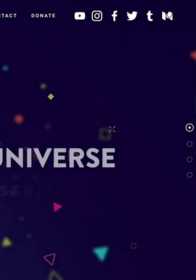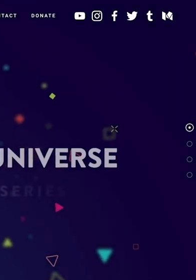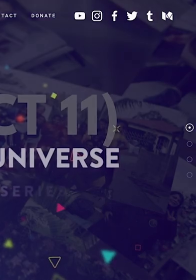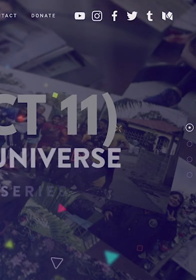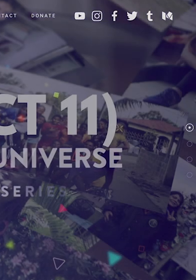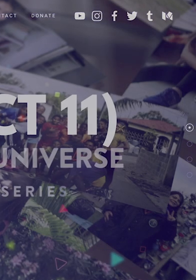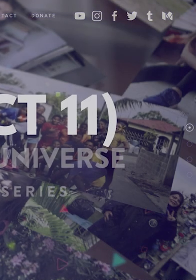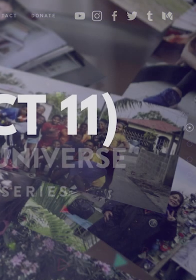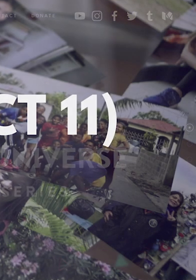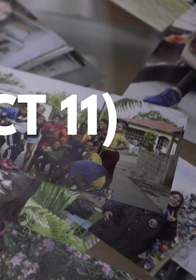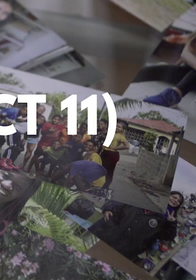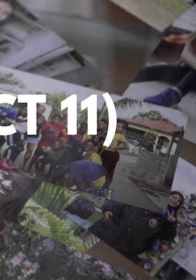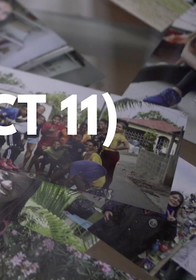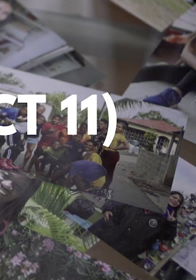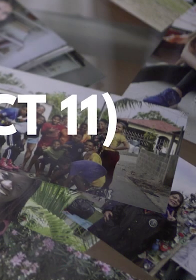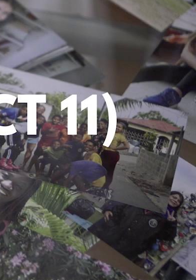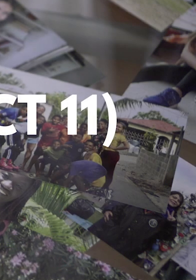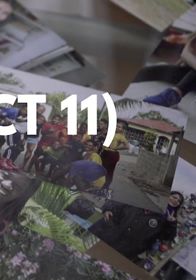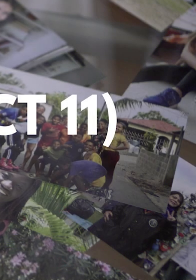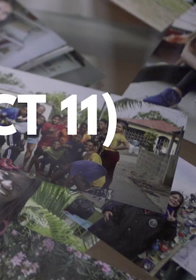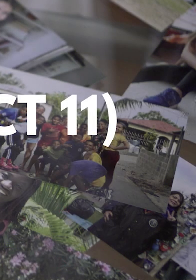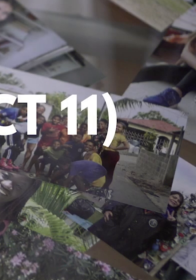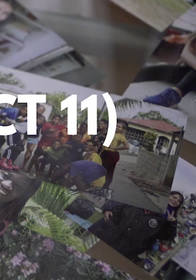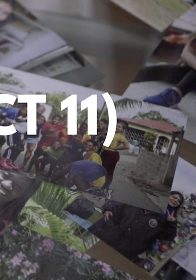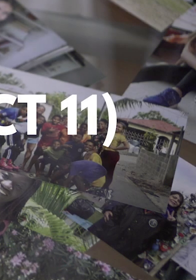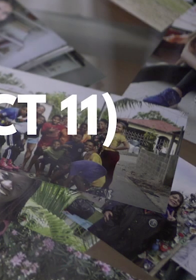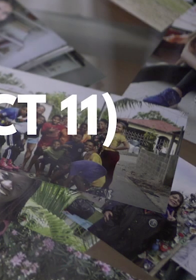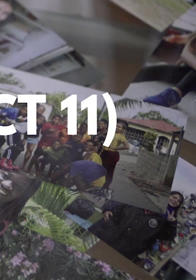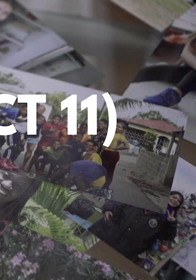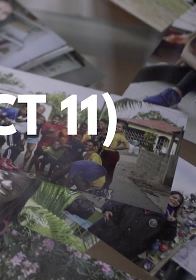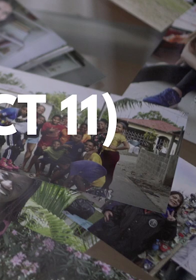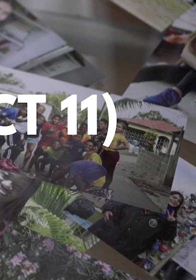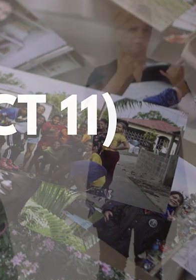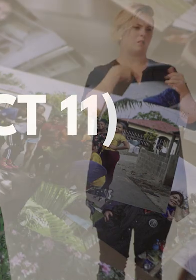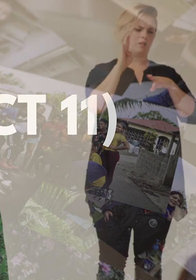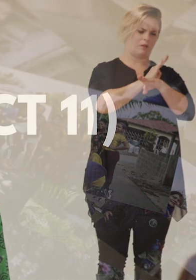know. I'm editing like crazy. I feel like,